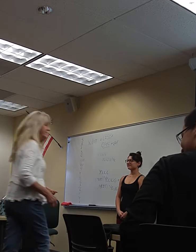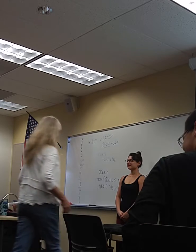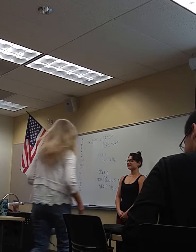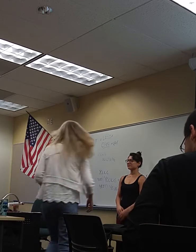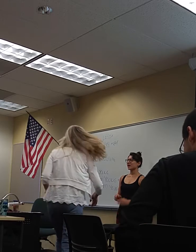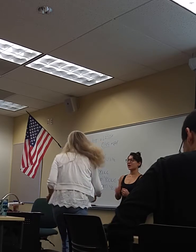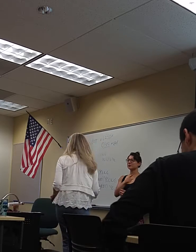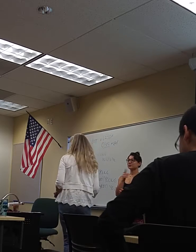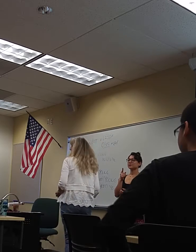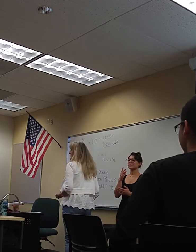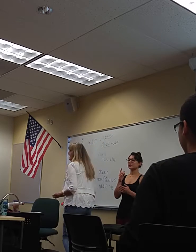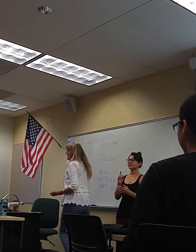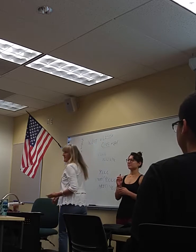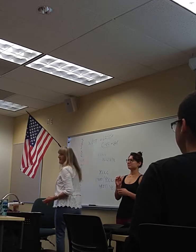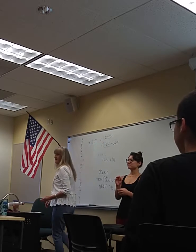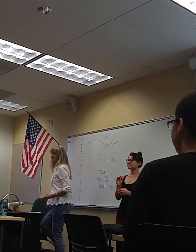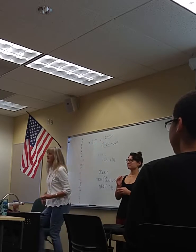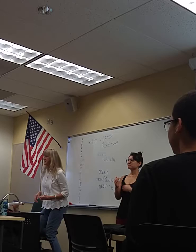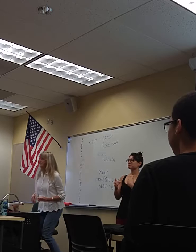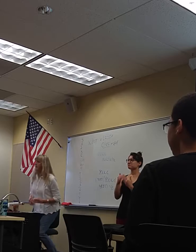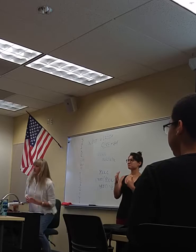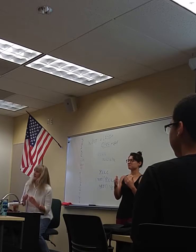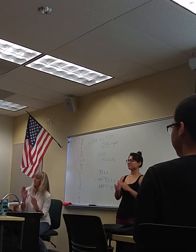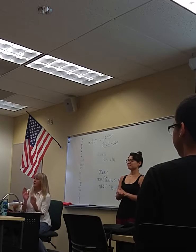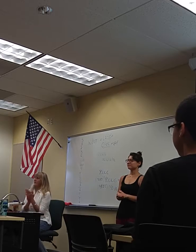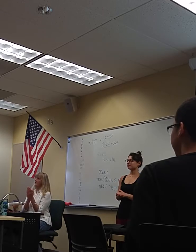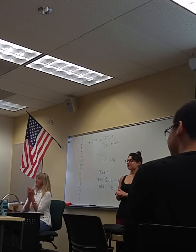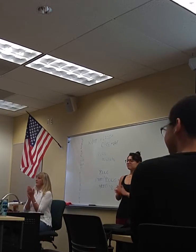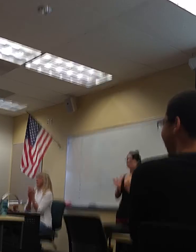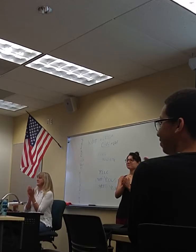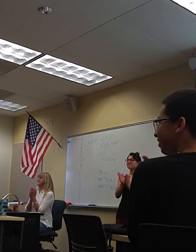do? Fine. Let's get Mariana a big round.